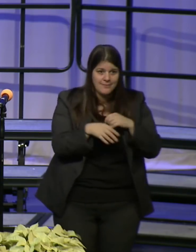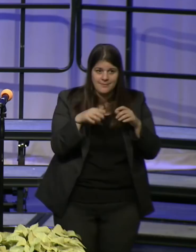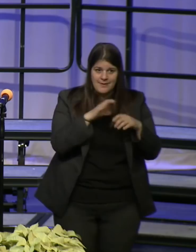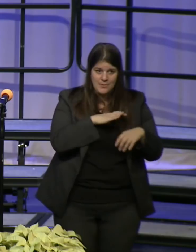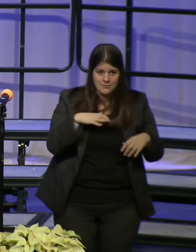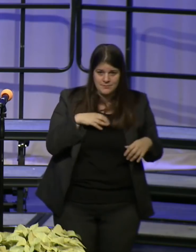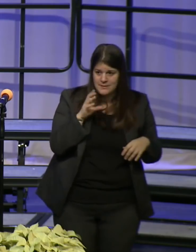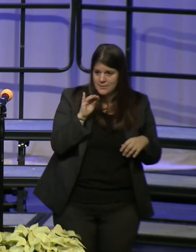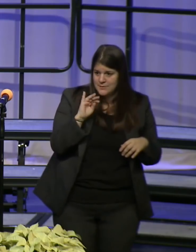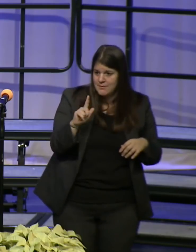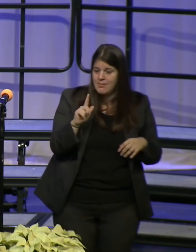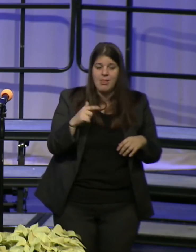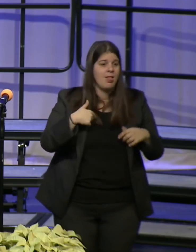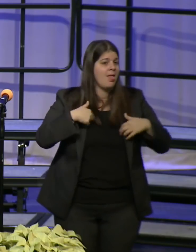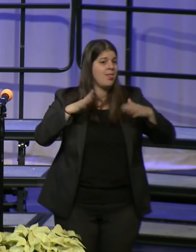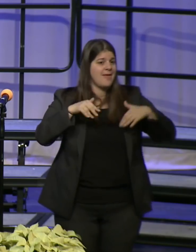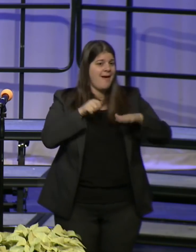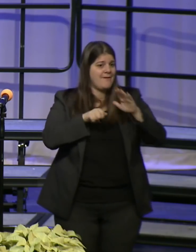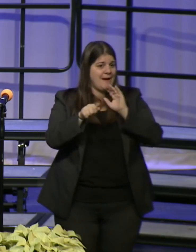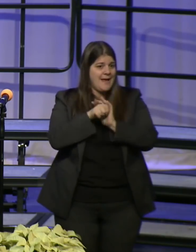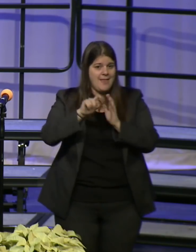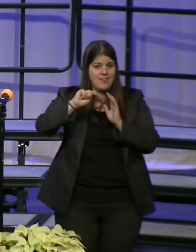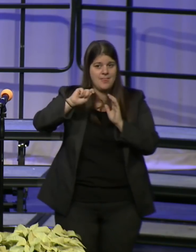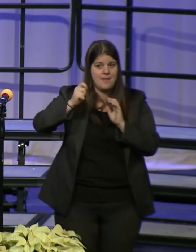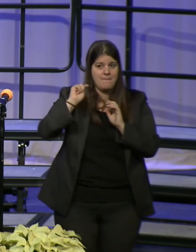eat outside or hidden the bathroom key yet.